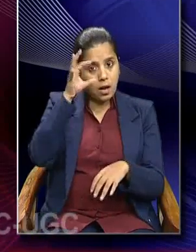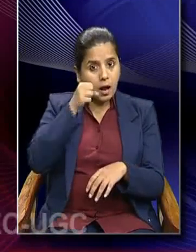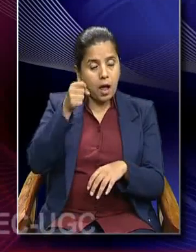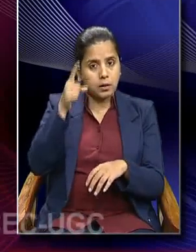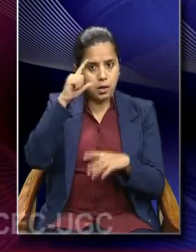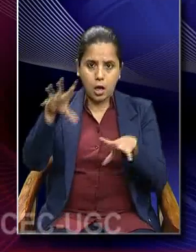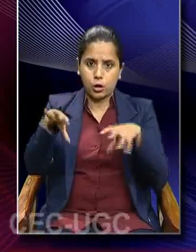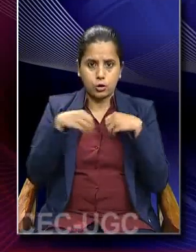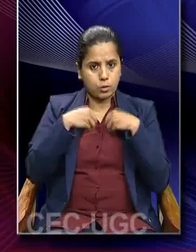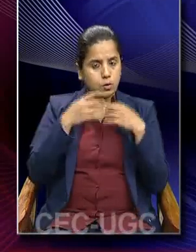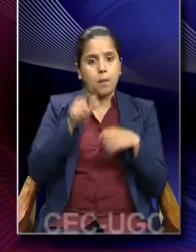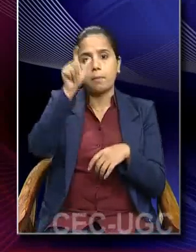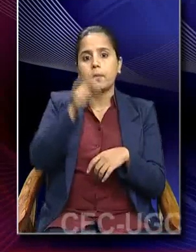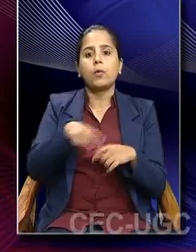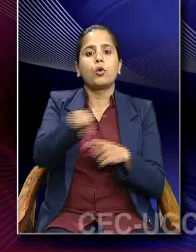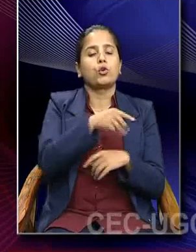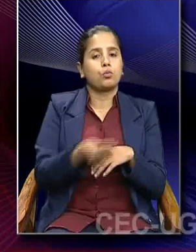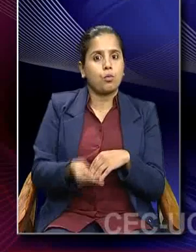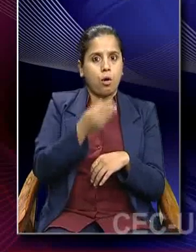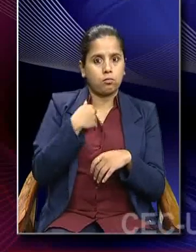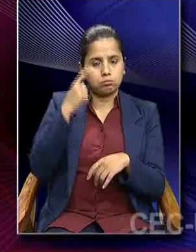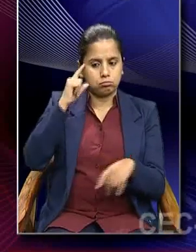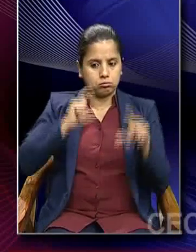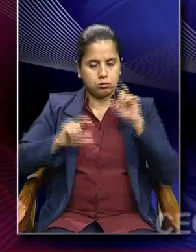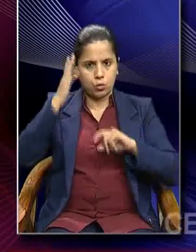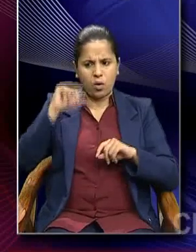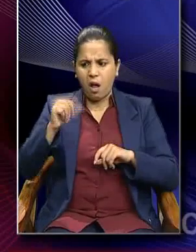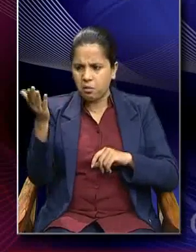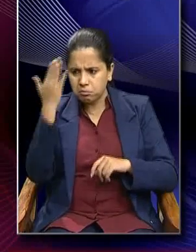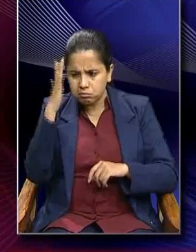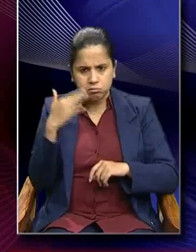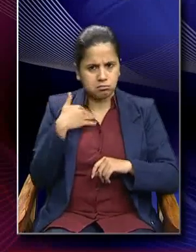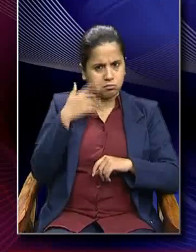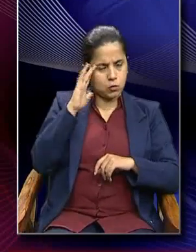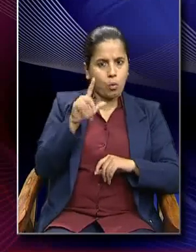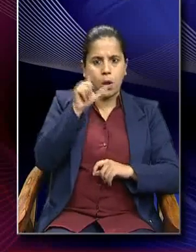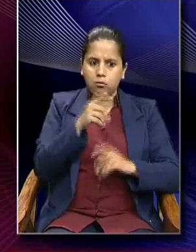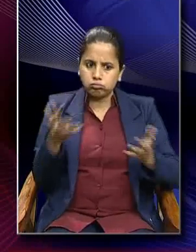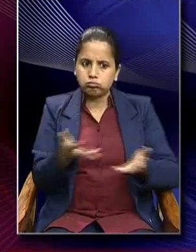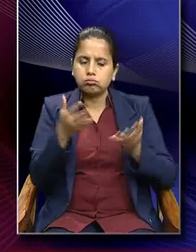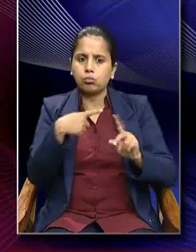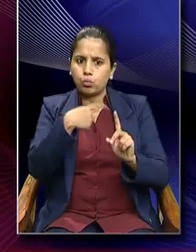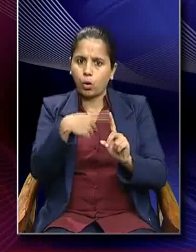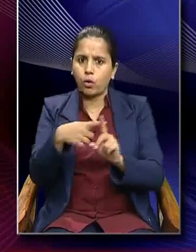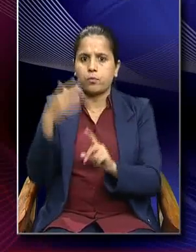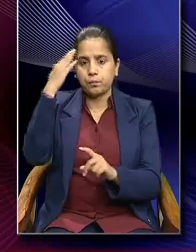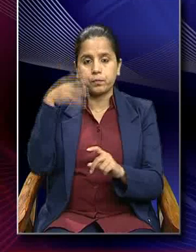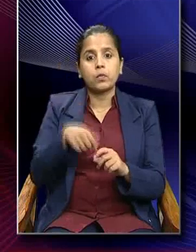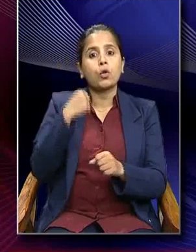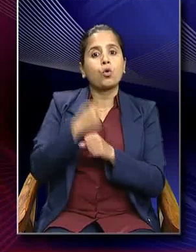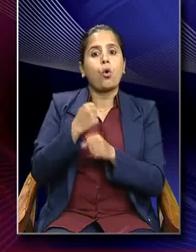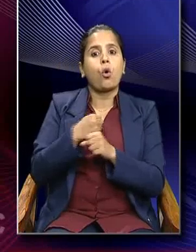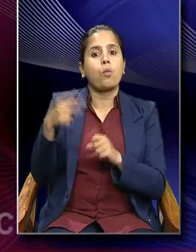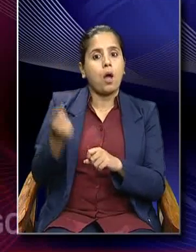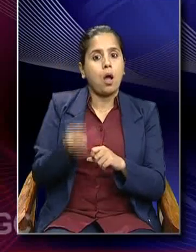adopted, where the individual is more conscious about the other and the welfare of the people, and the state is more conscious about the